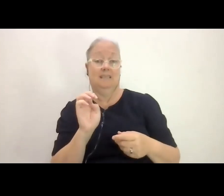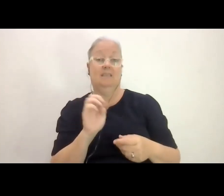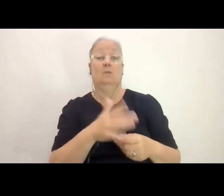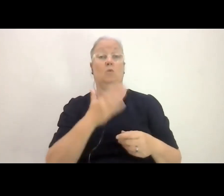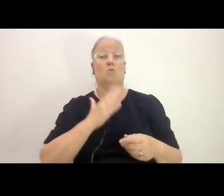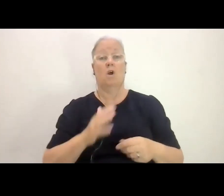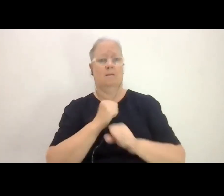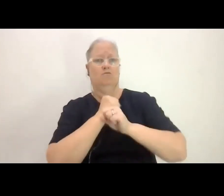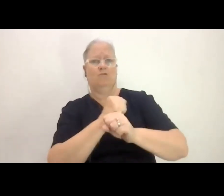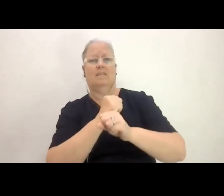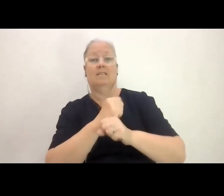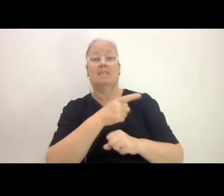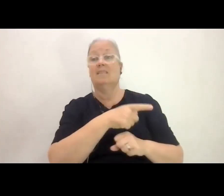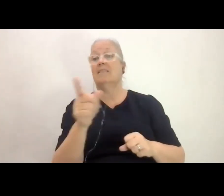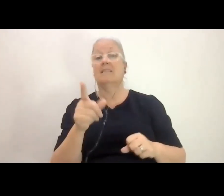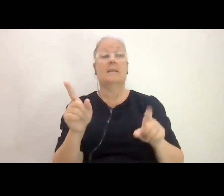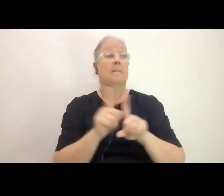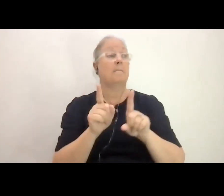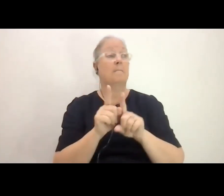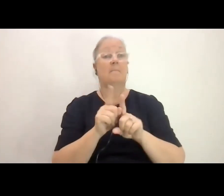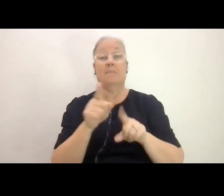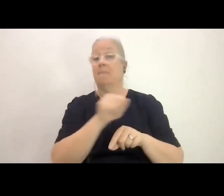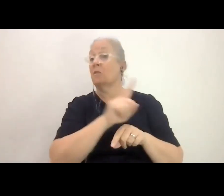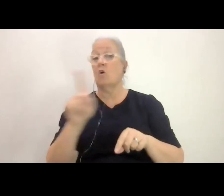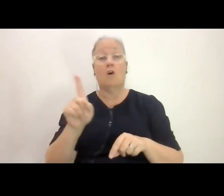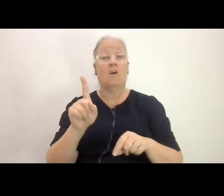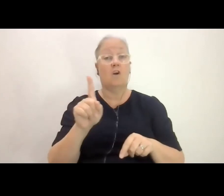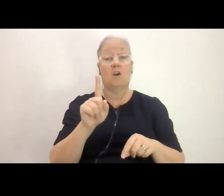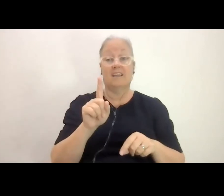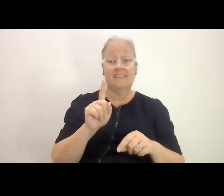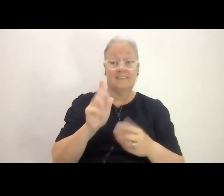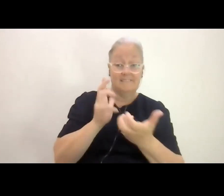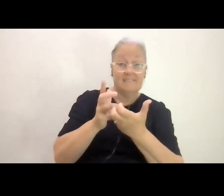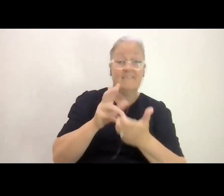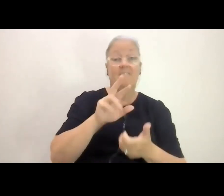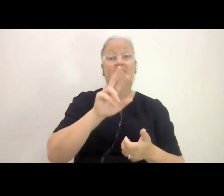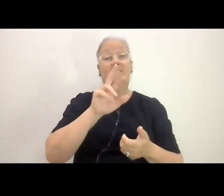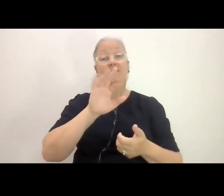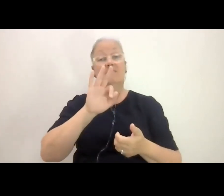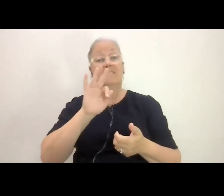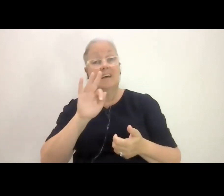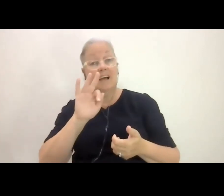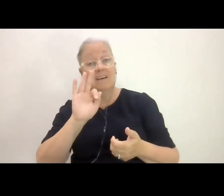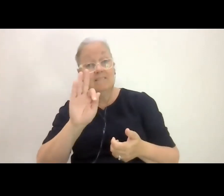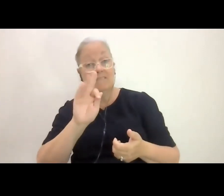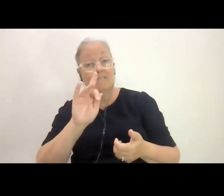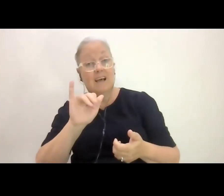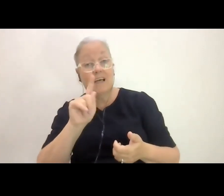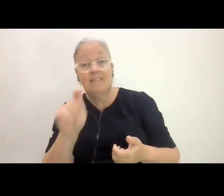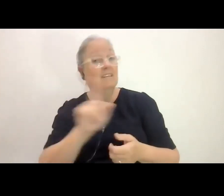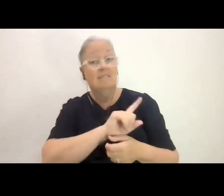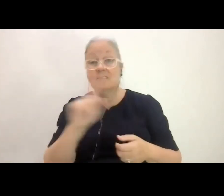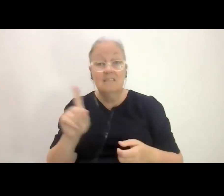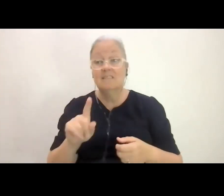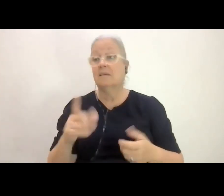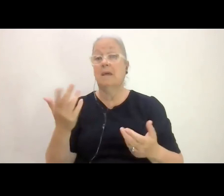they do not fit, they leave women unsafe and undignified, and they're increasing the risk of infection and the burnout rates